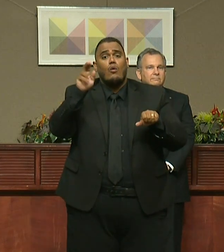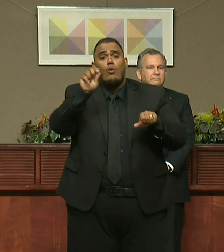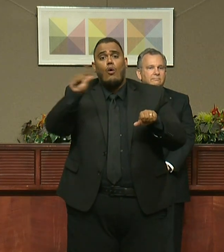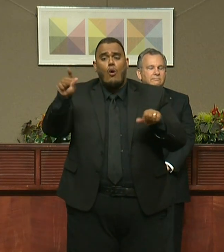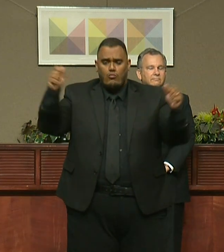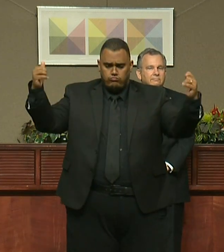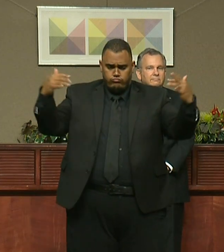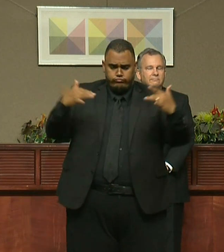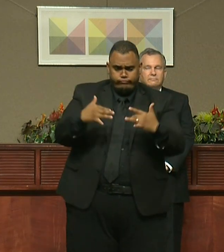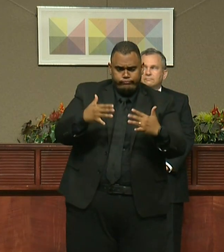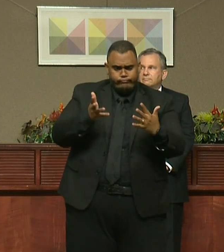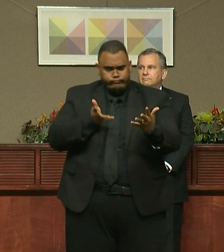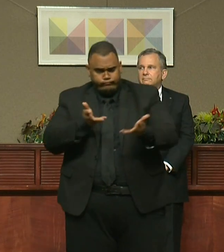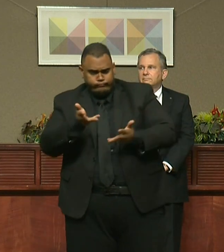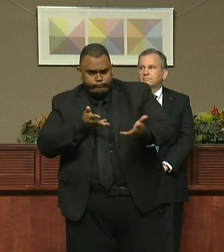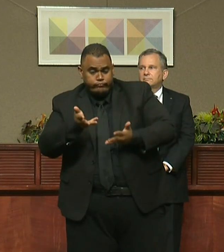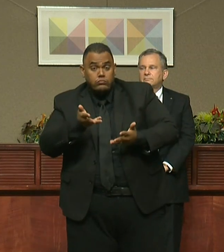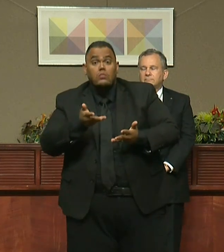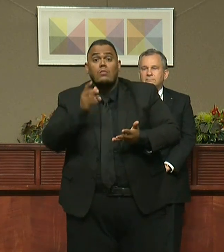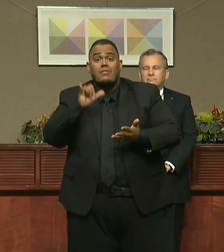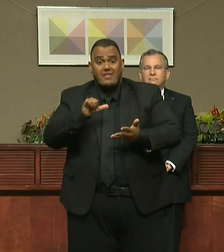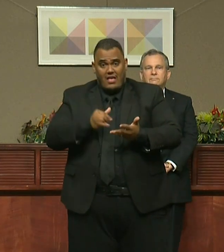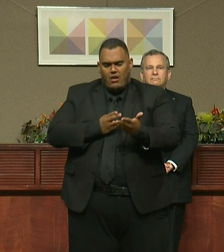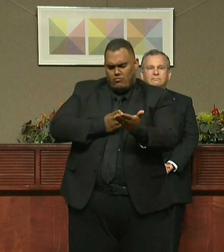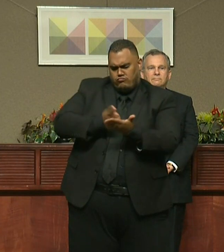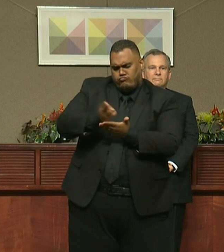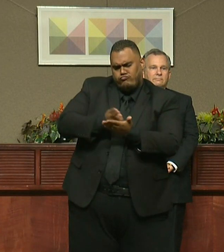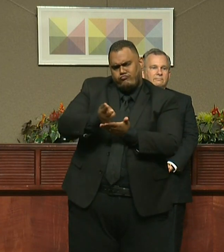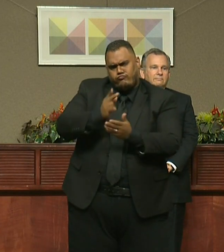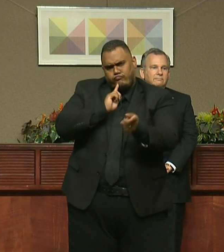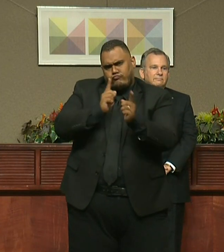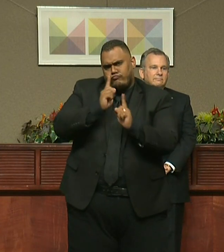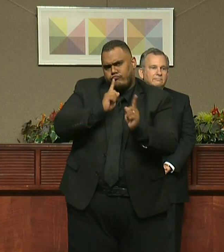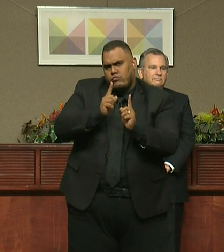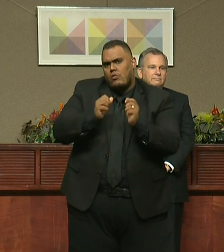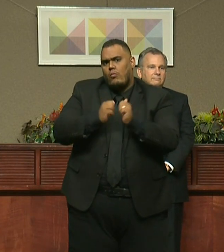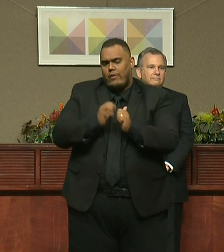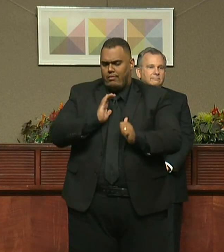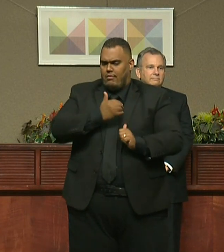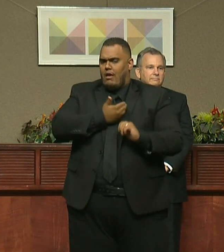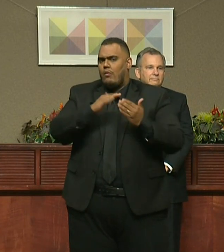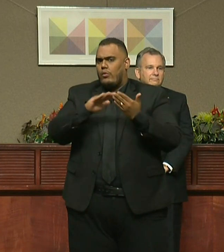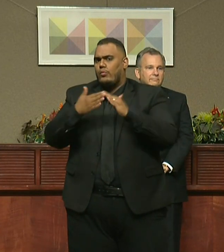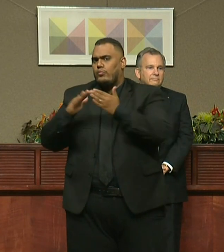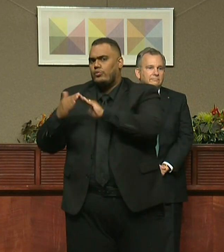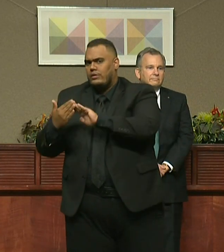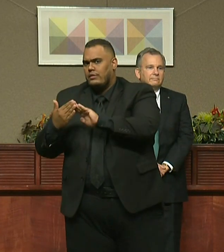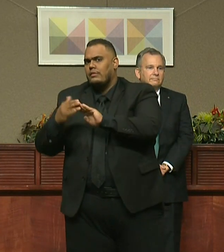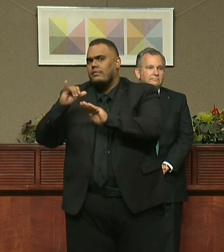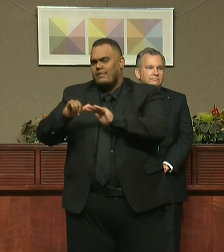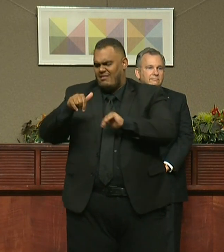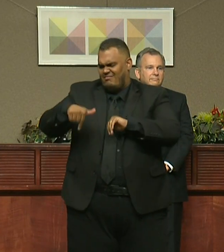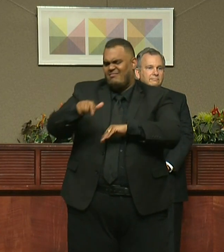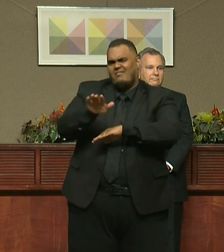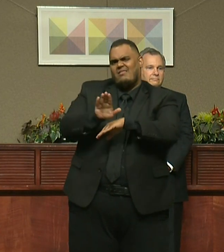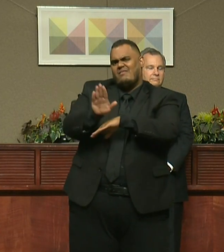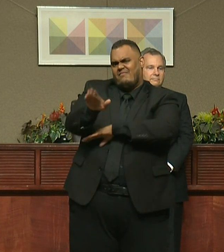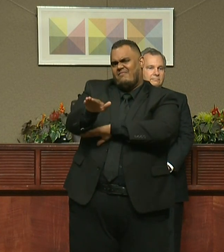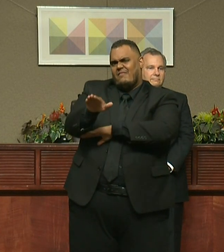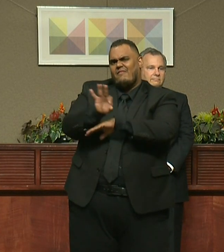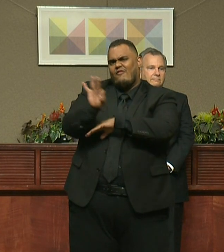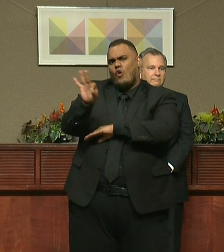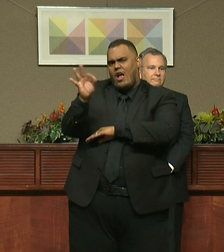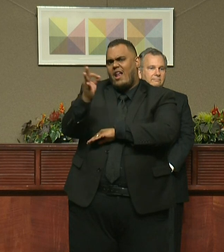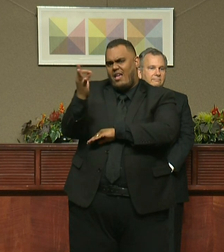Our Community this Friday from 3 p.m. to 4:30 p.m. This session